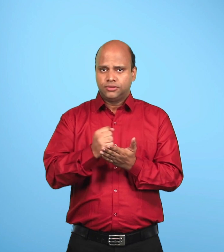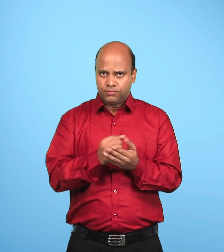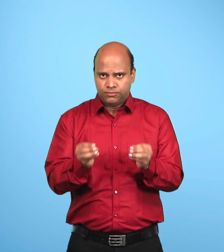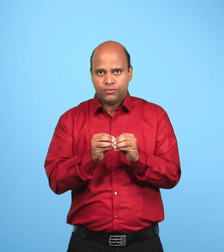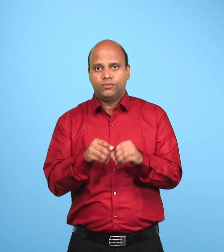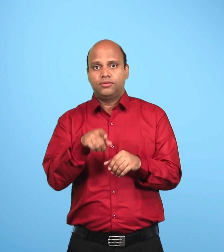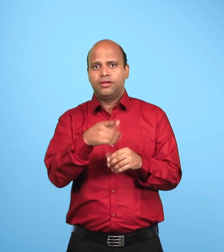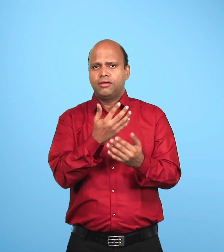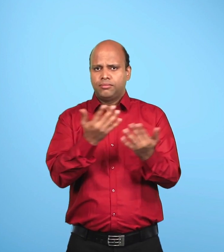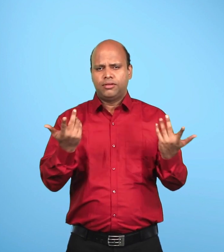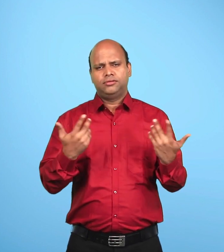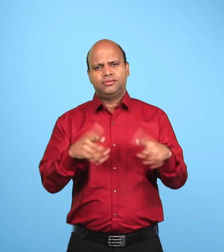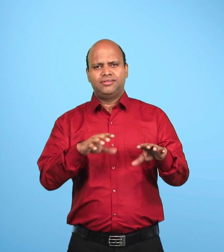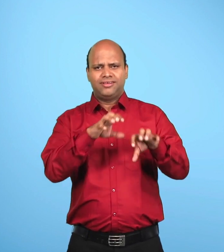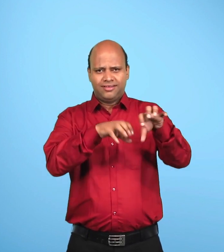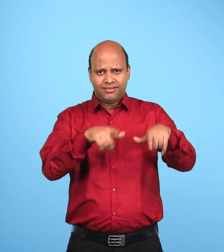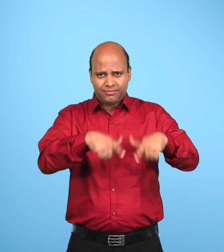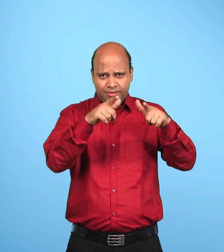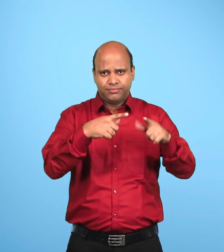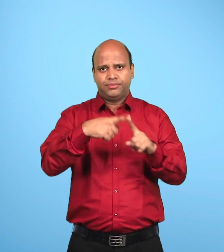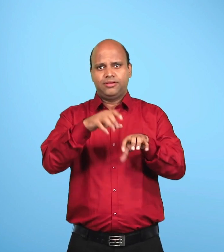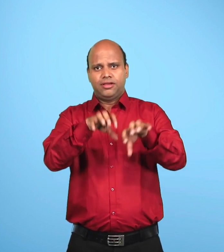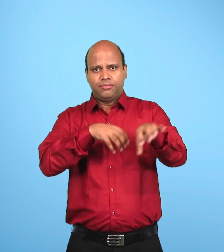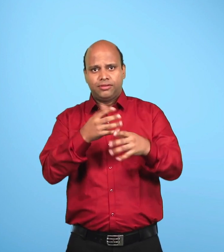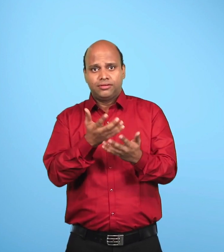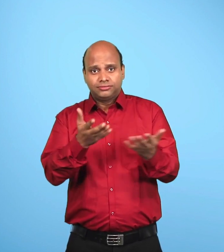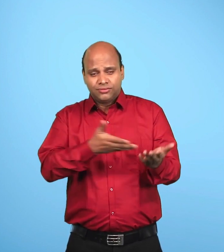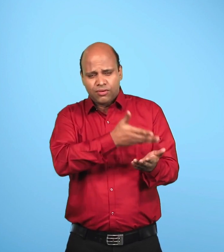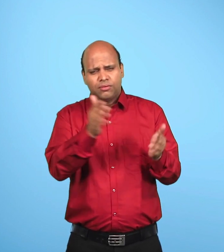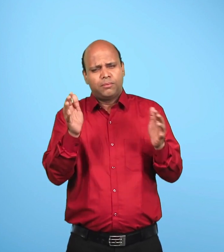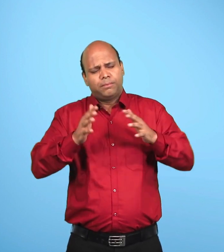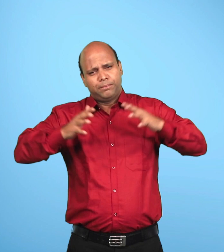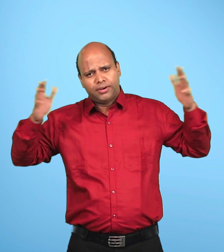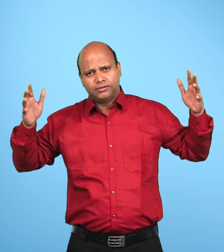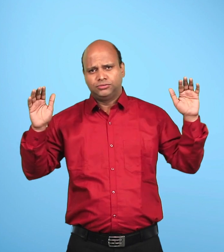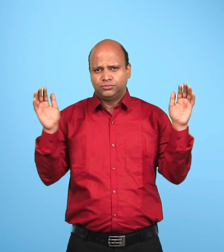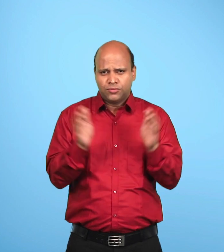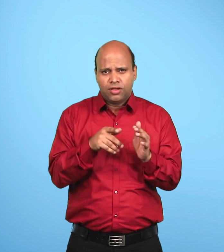that talk of animals, plants, and minerals of different regions.